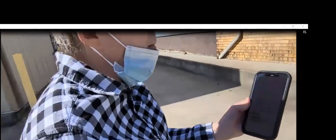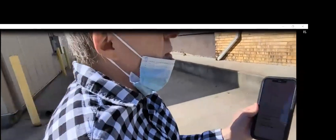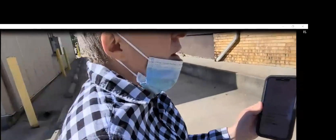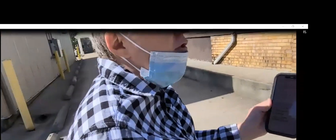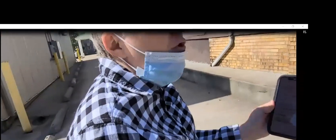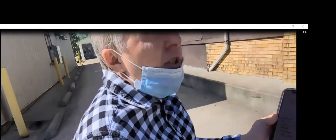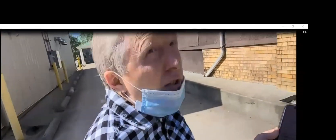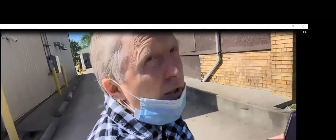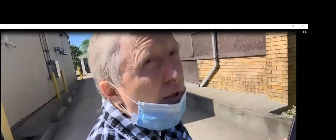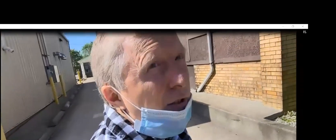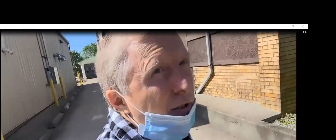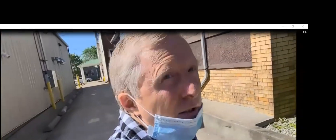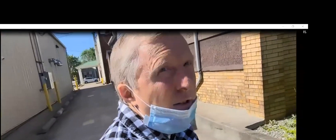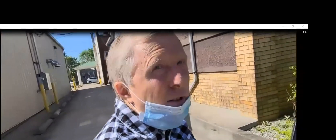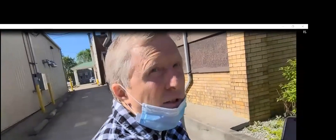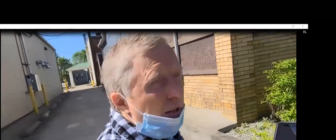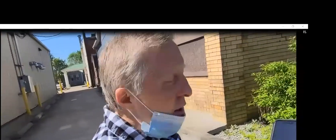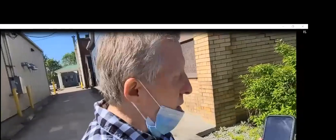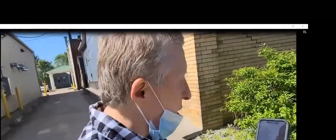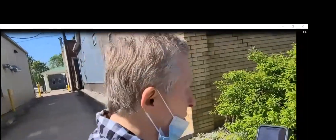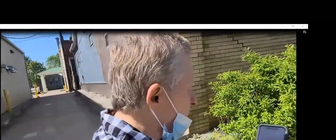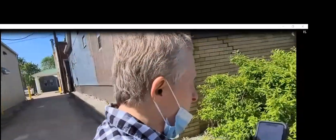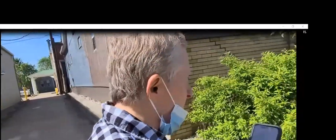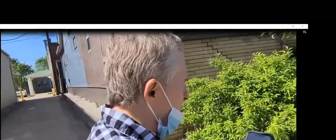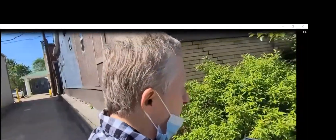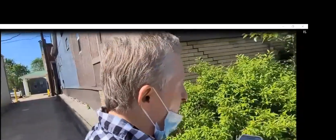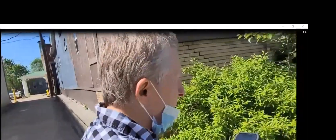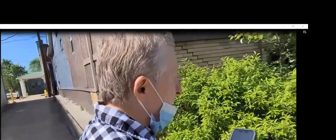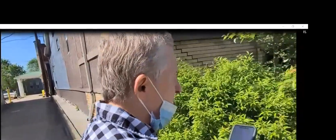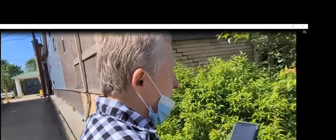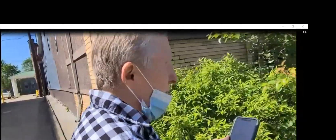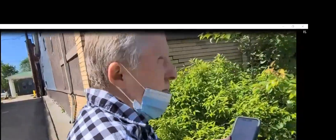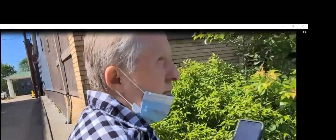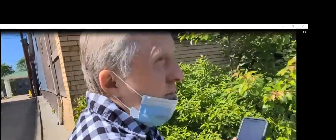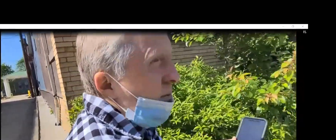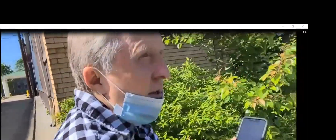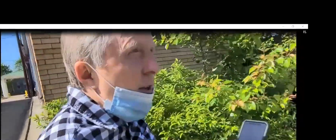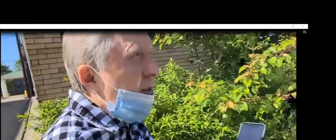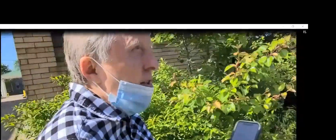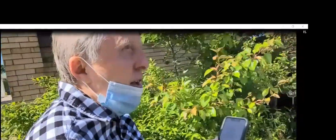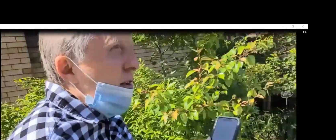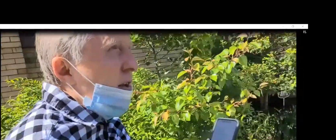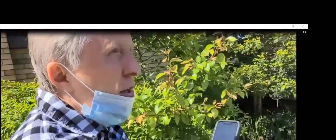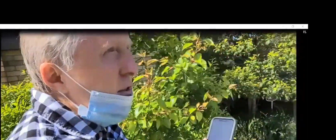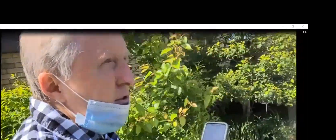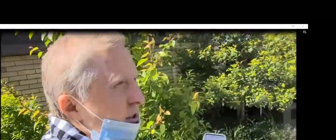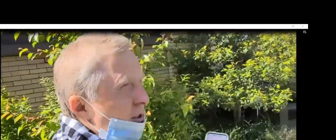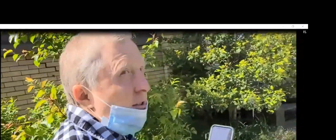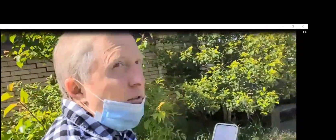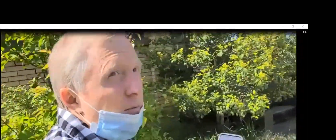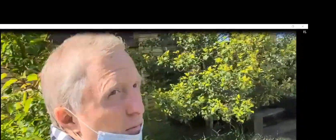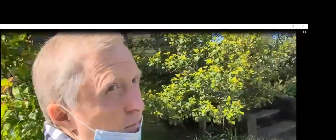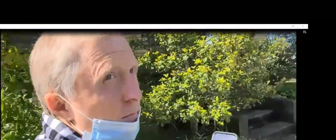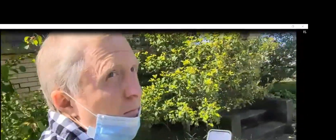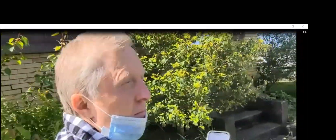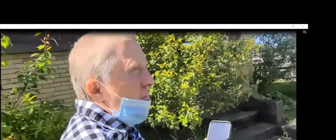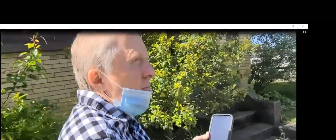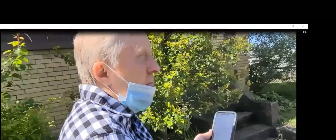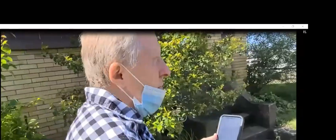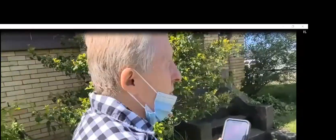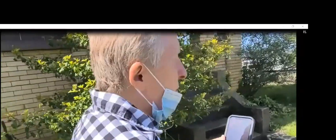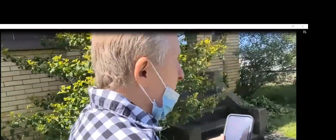it's telling me what street. Okay. It's telling me what street it is. What street did it say? It said Lincoln Street.